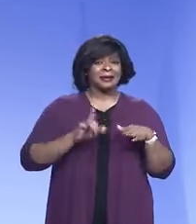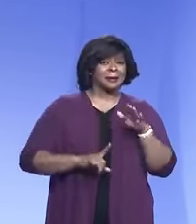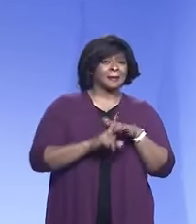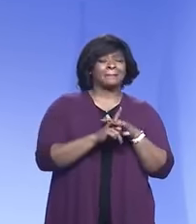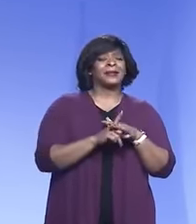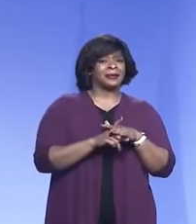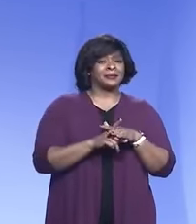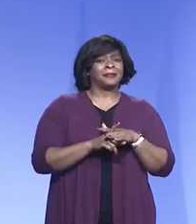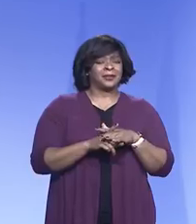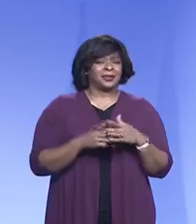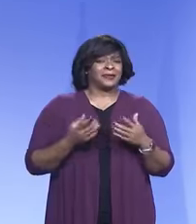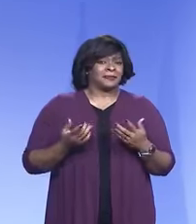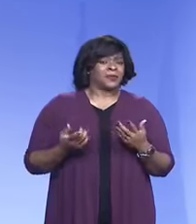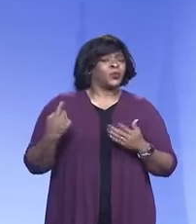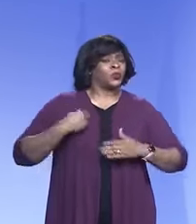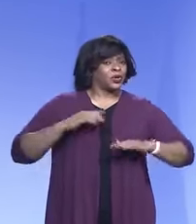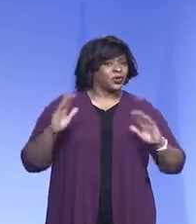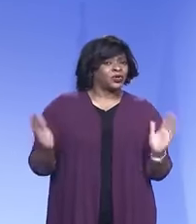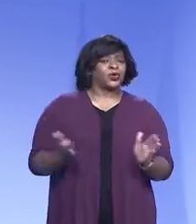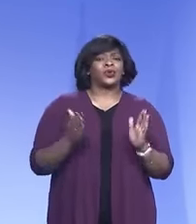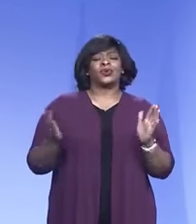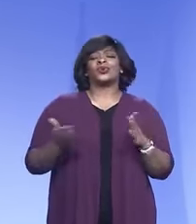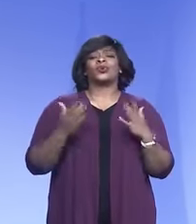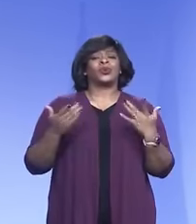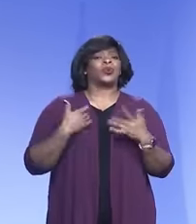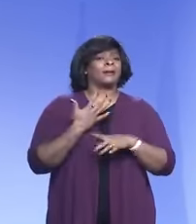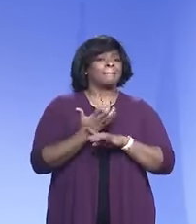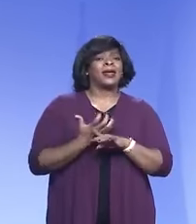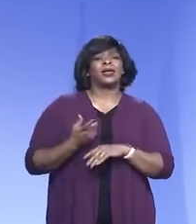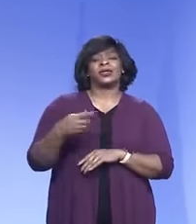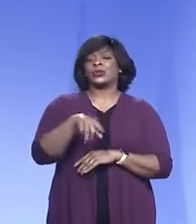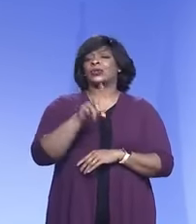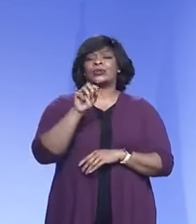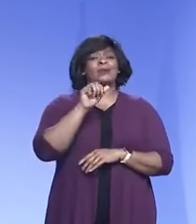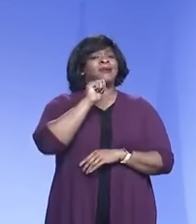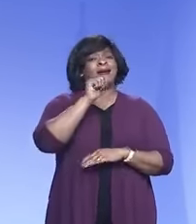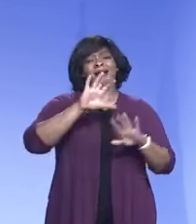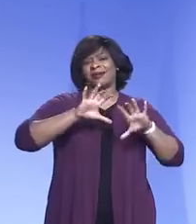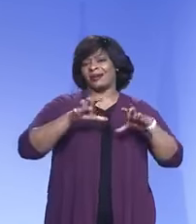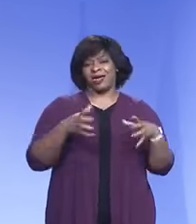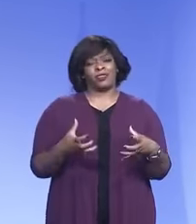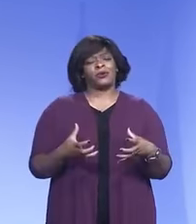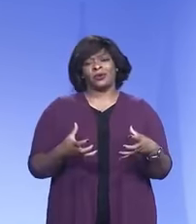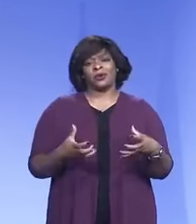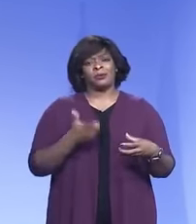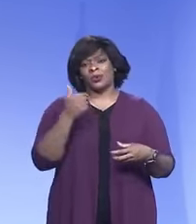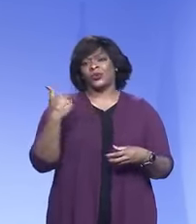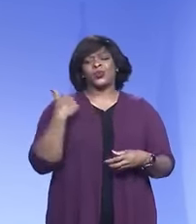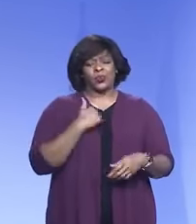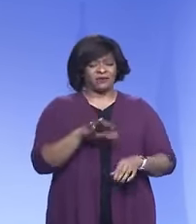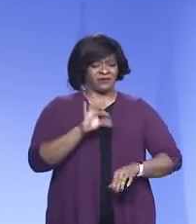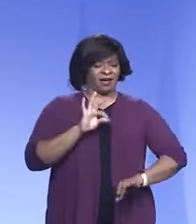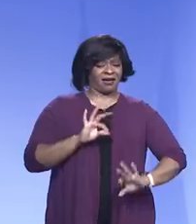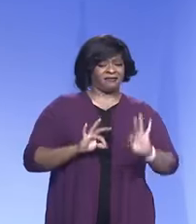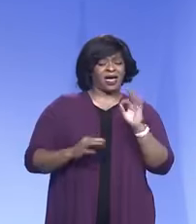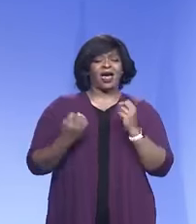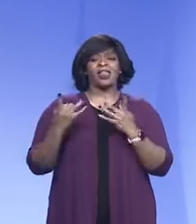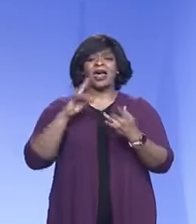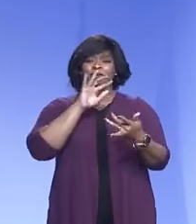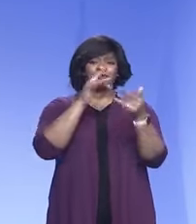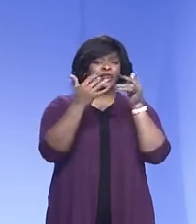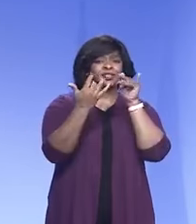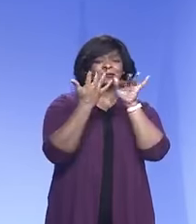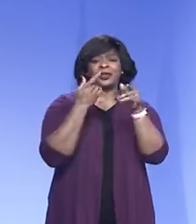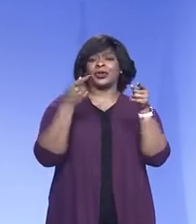we encourage you and beg you to not gather, because we're finding that a lot of the transmission